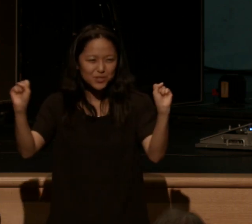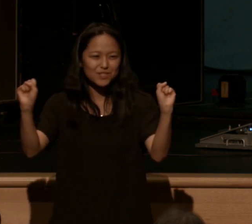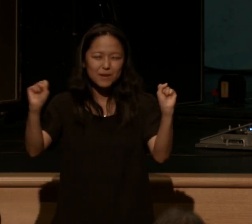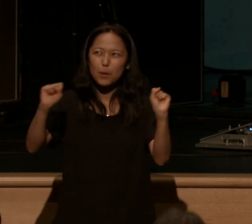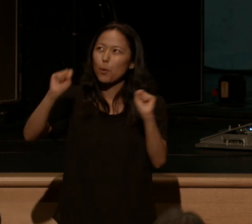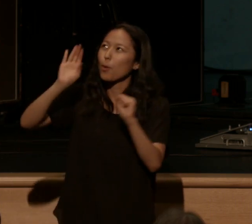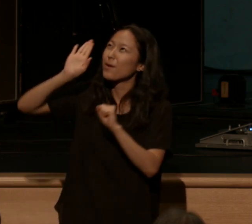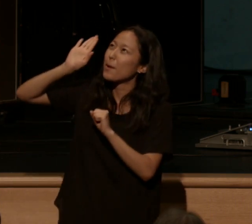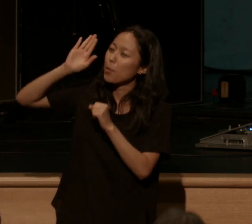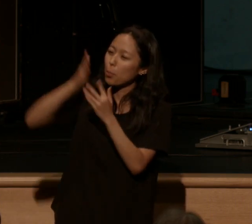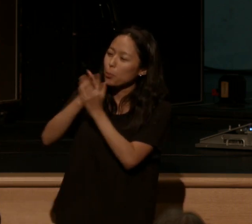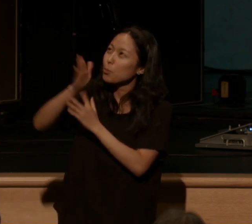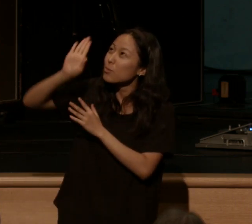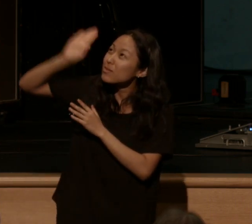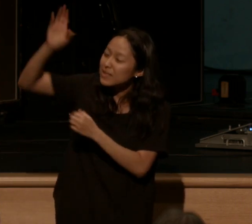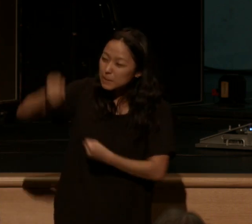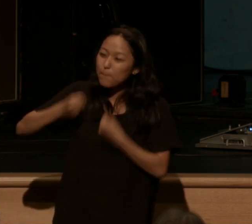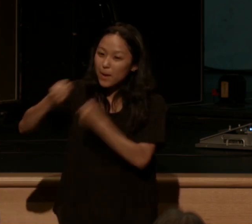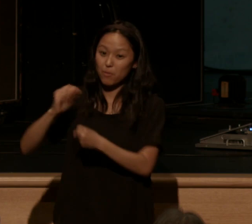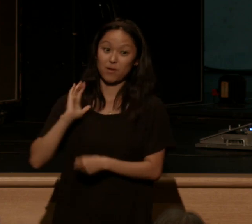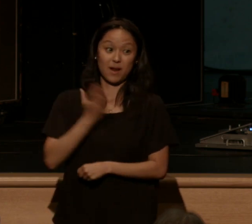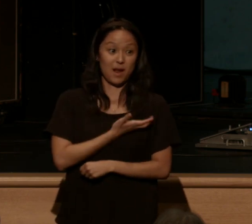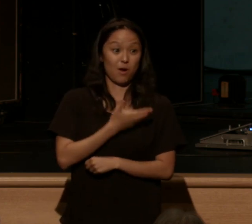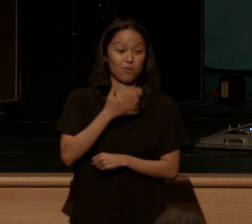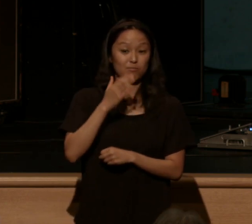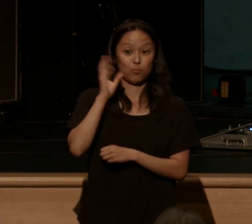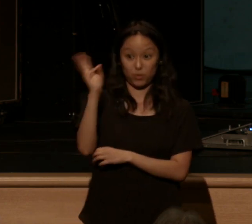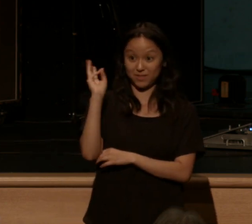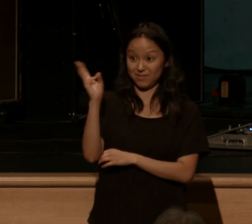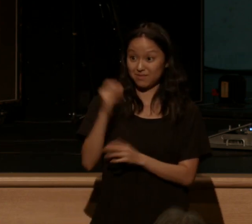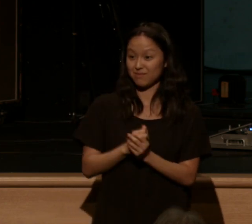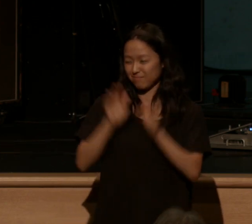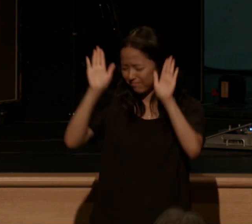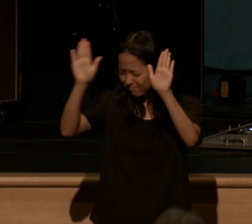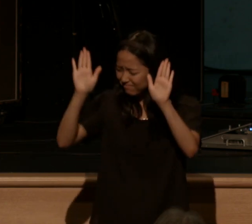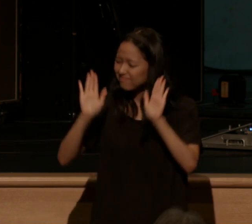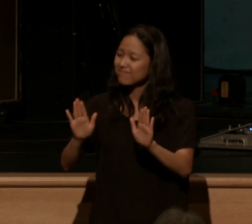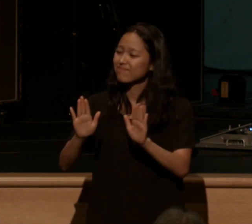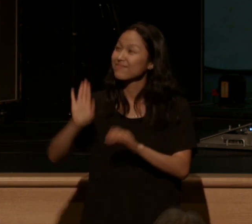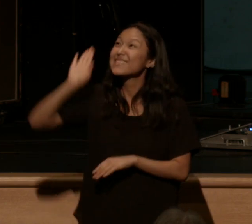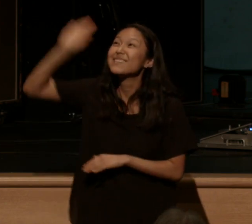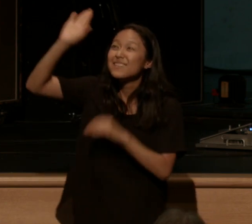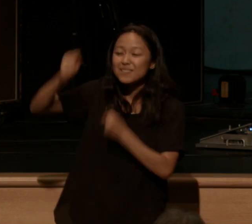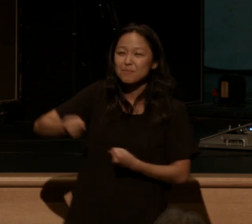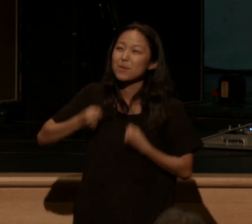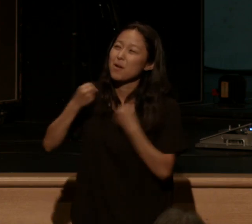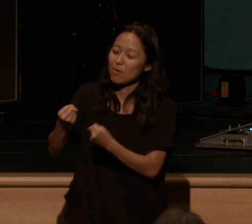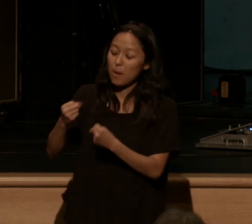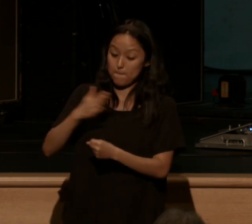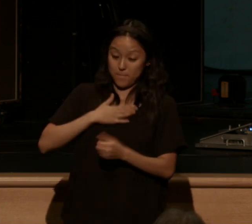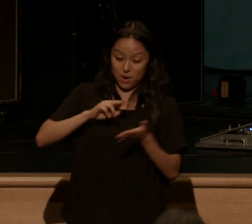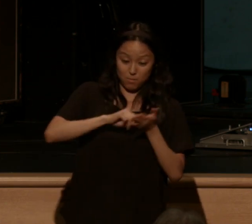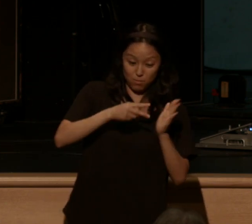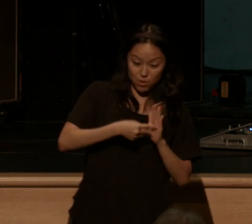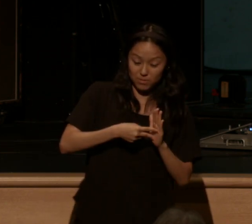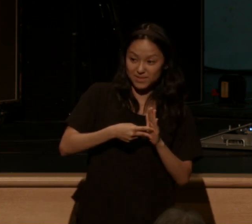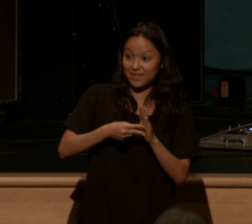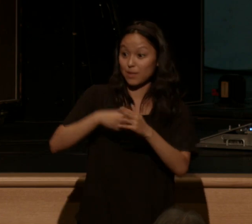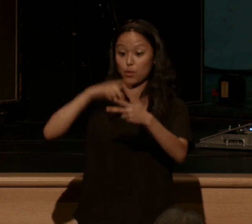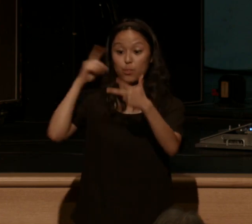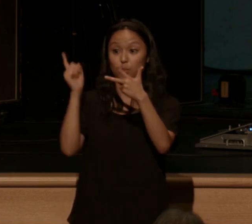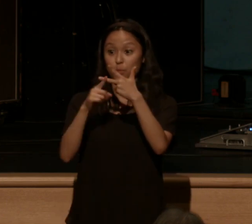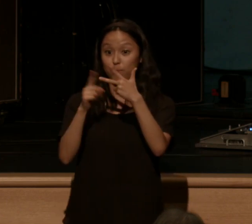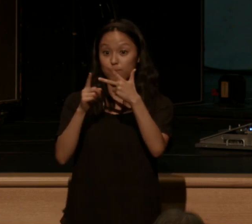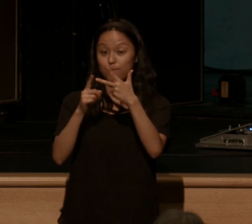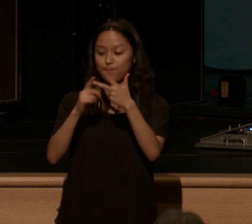by his power and our witness. How awesome that is. So, his power, my purpose, and then we'll end here. Thirdly,